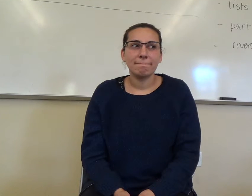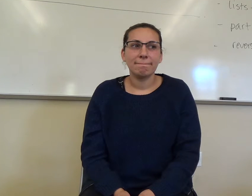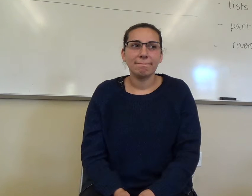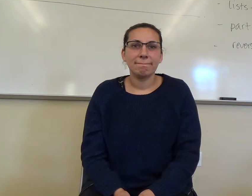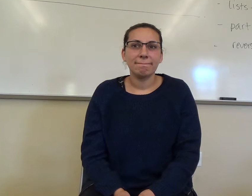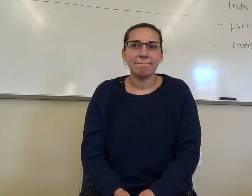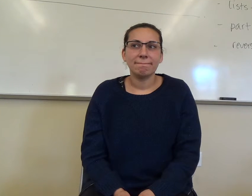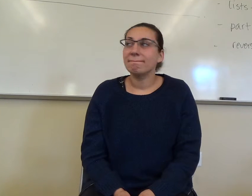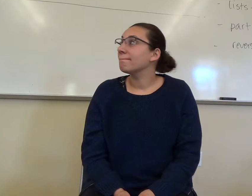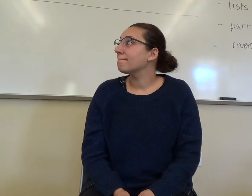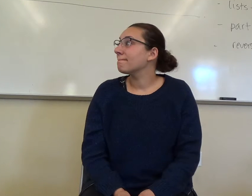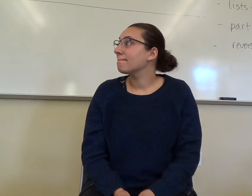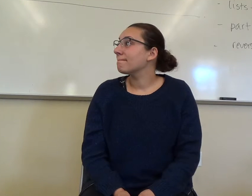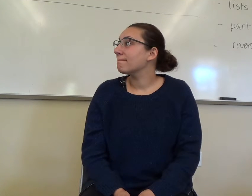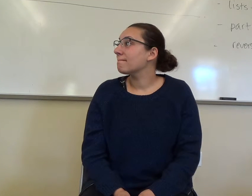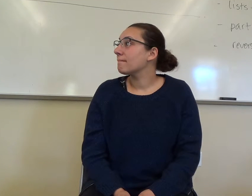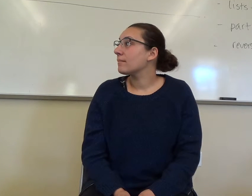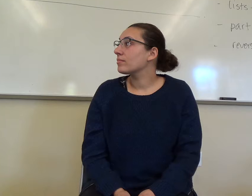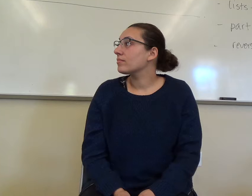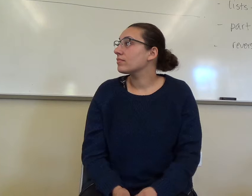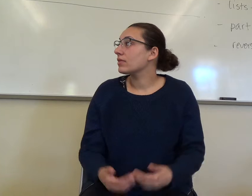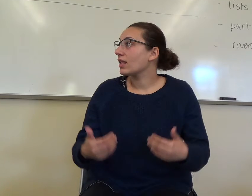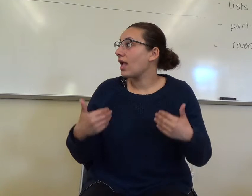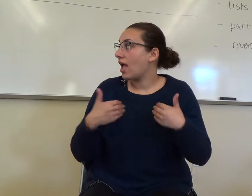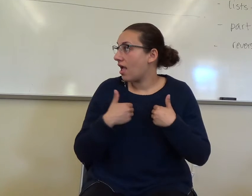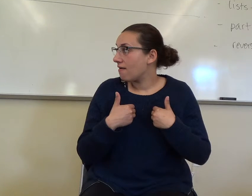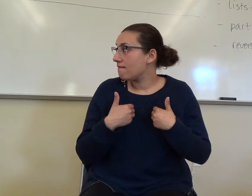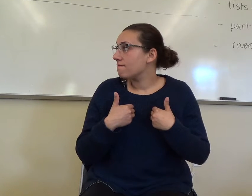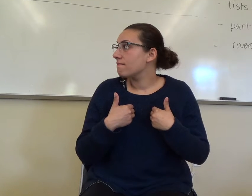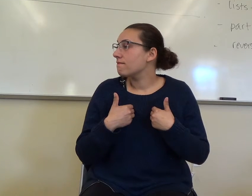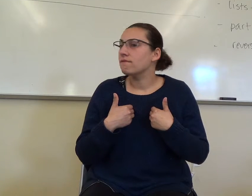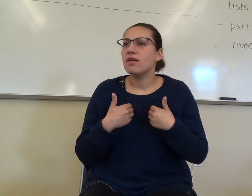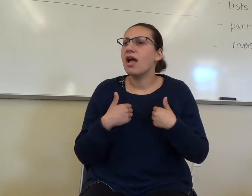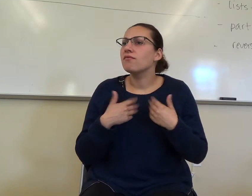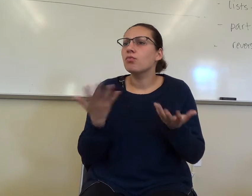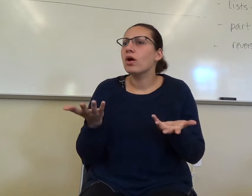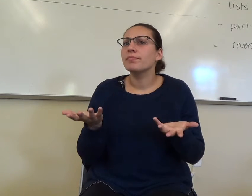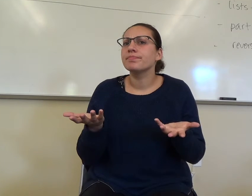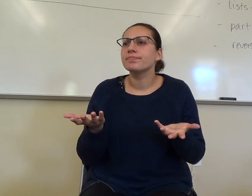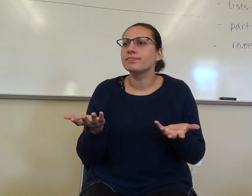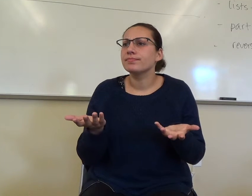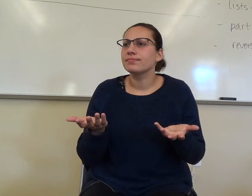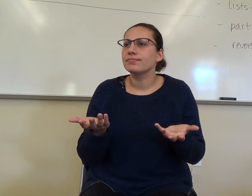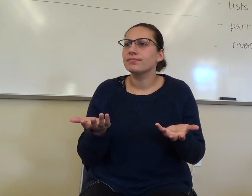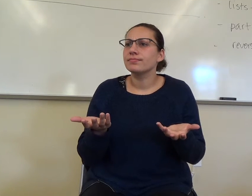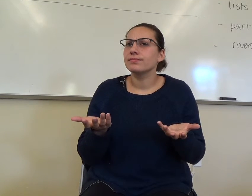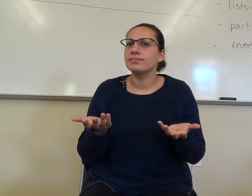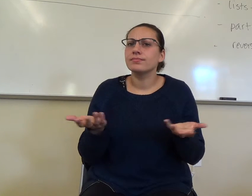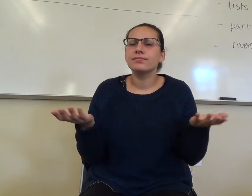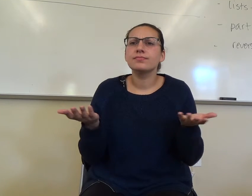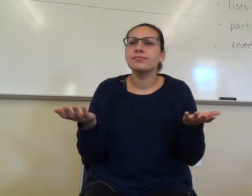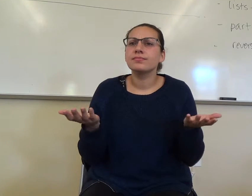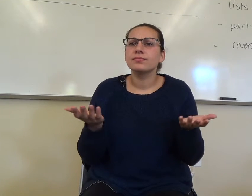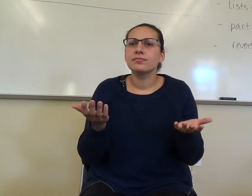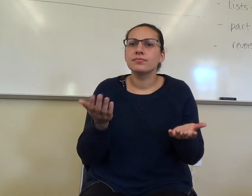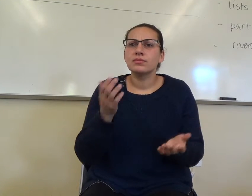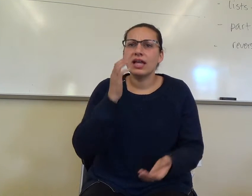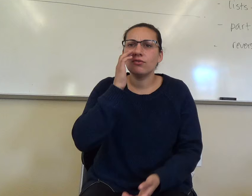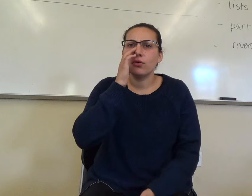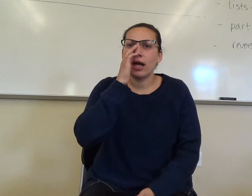Have? Yeah. And what do they have? They have crimes